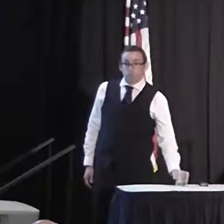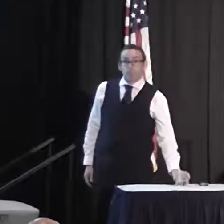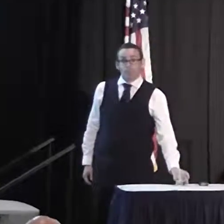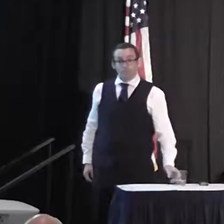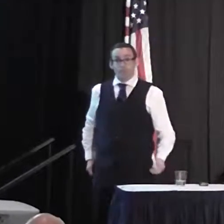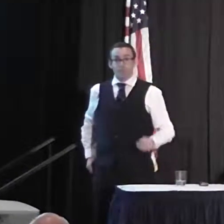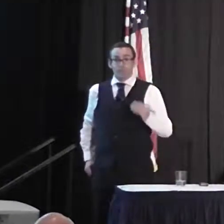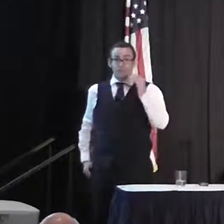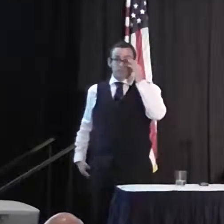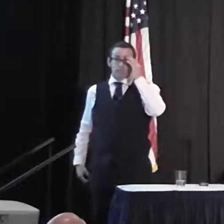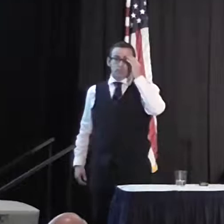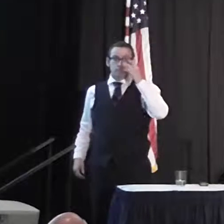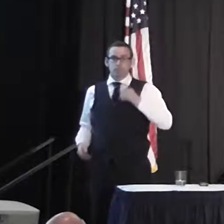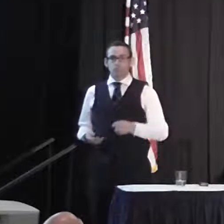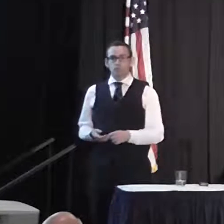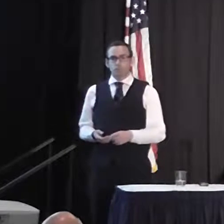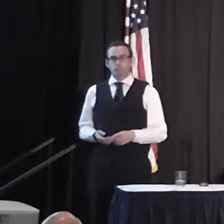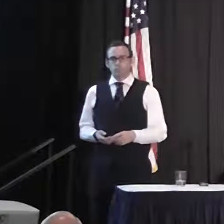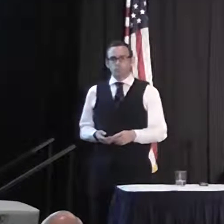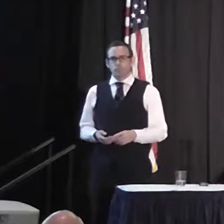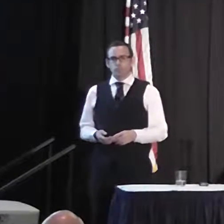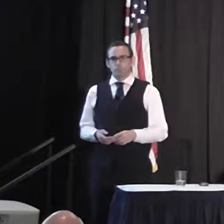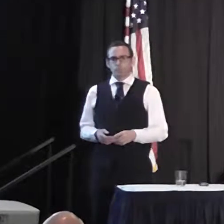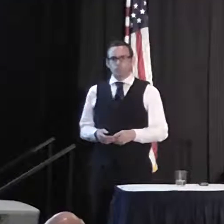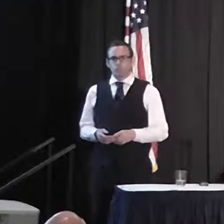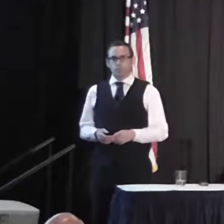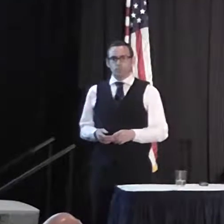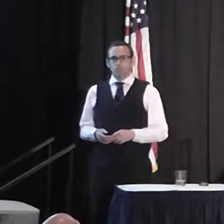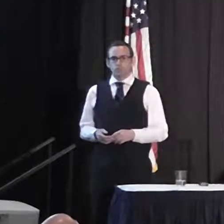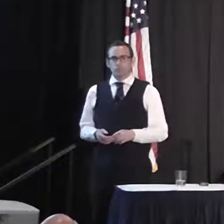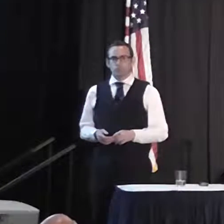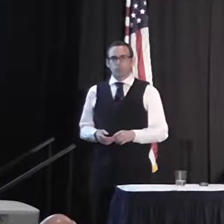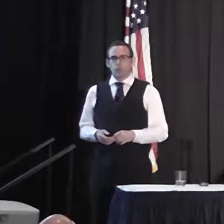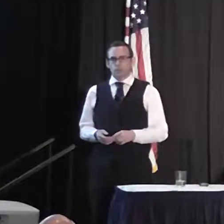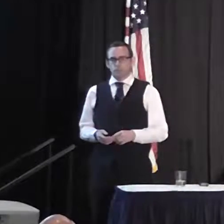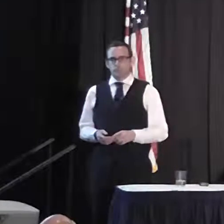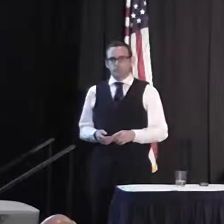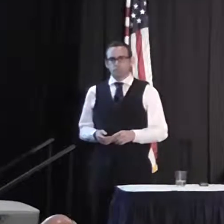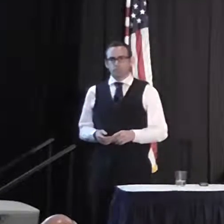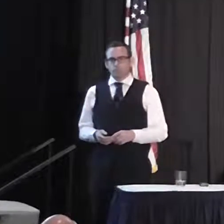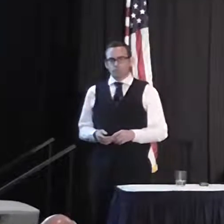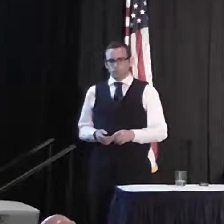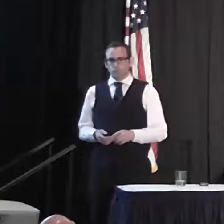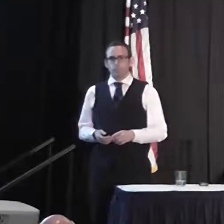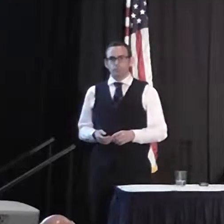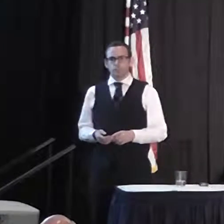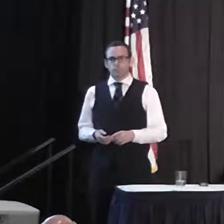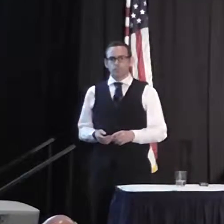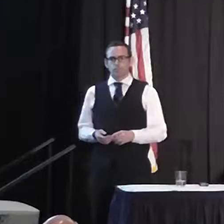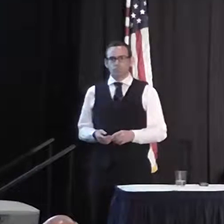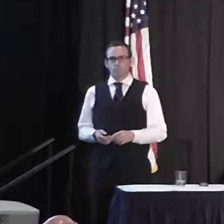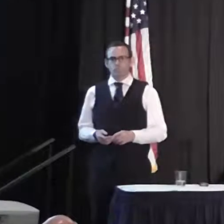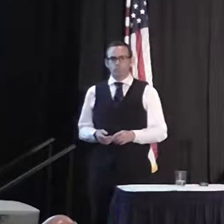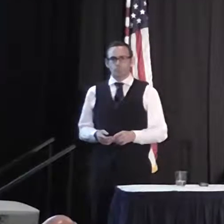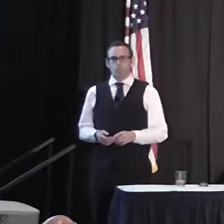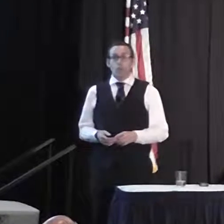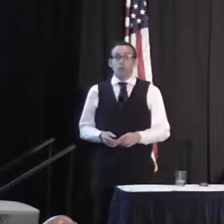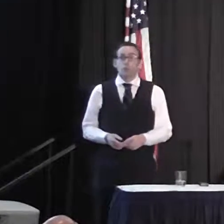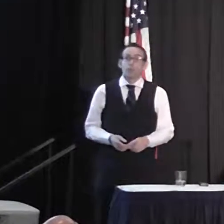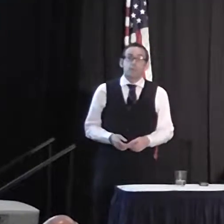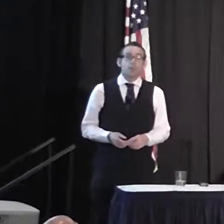know, with bulk and Marcellus price. How does that price differential factor into, you know, gas is much more of a localized market than the global market like oil